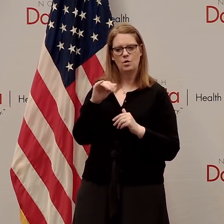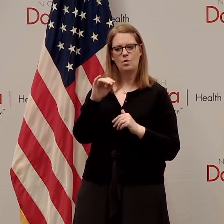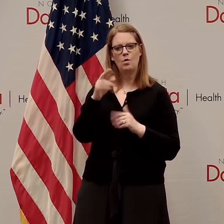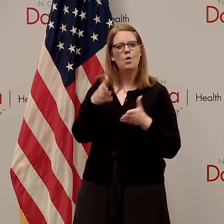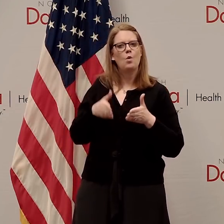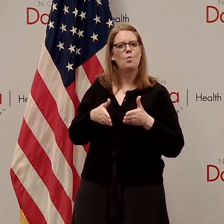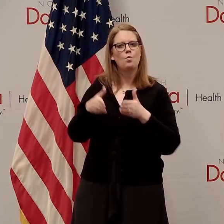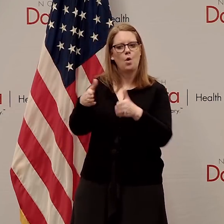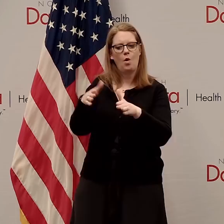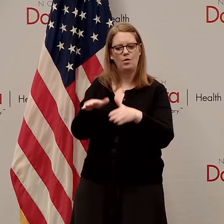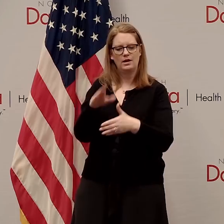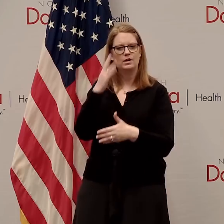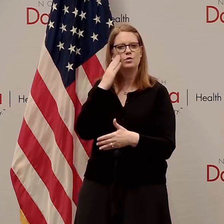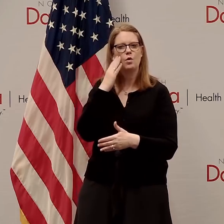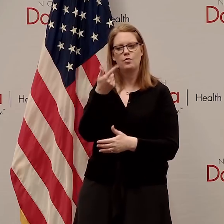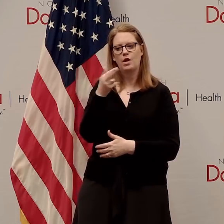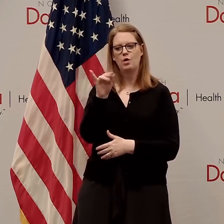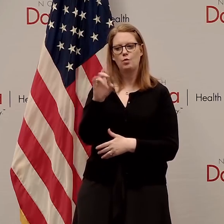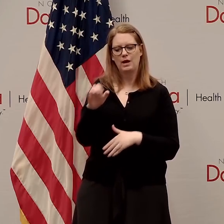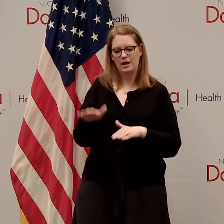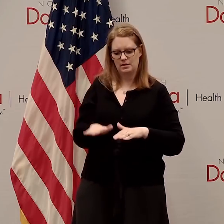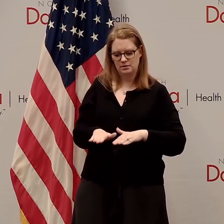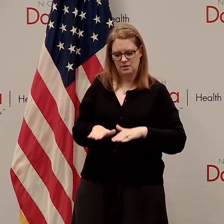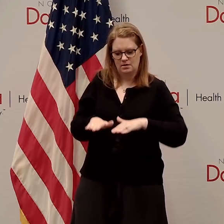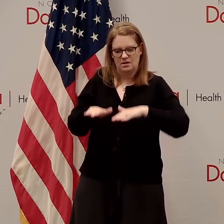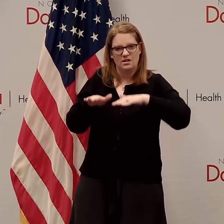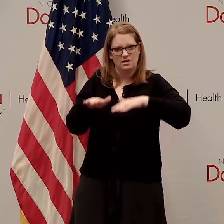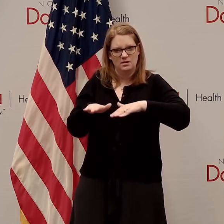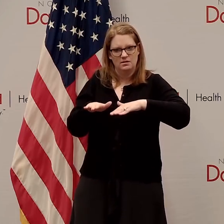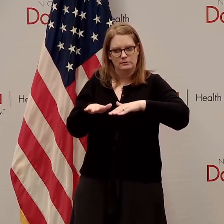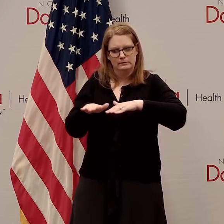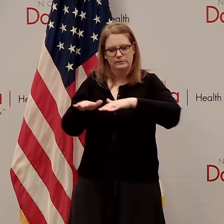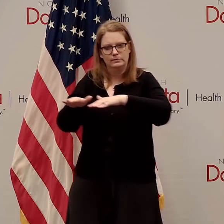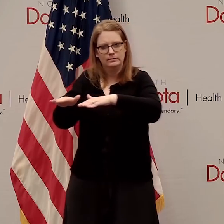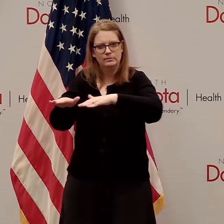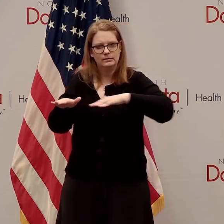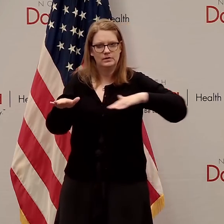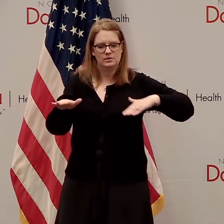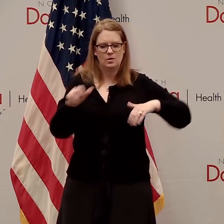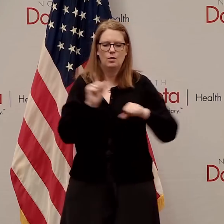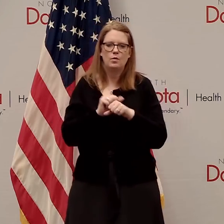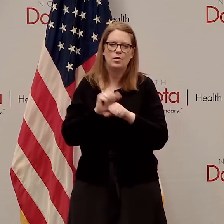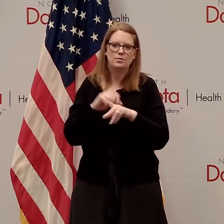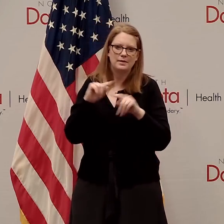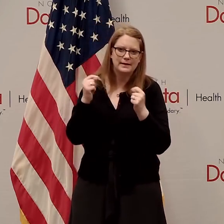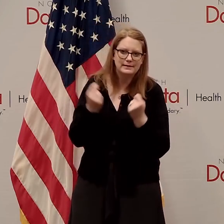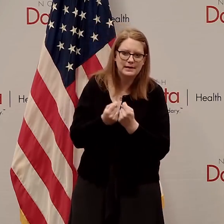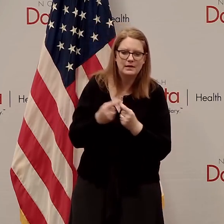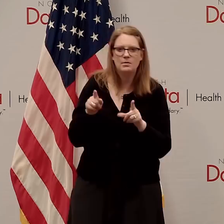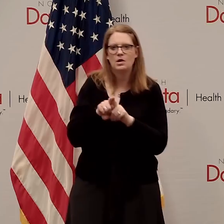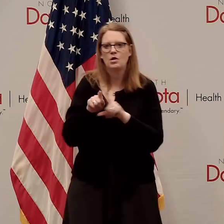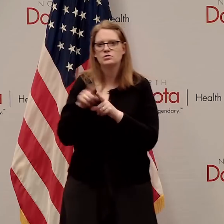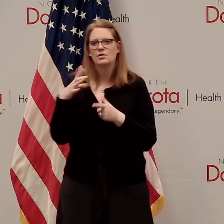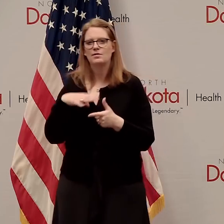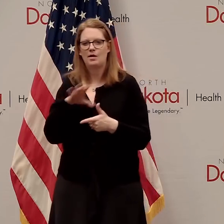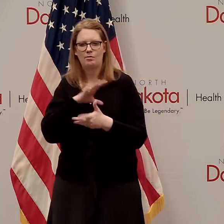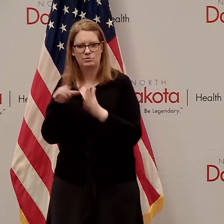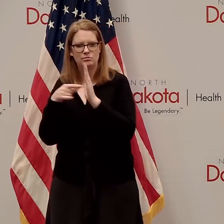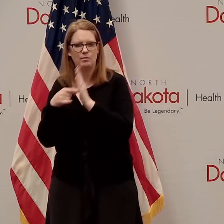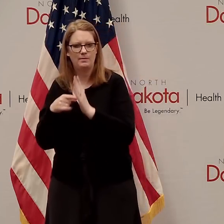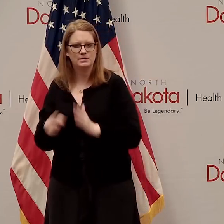road infrastructure that's underwater. We are working with our entire team at the governor's office and our congressional delegation